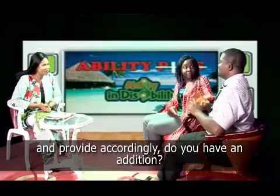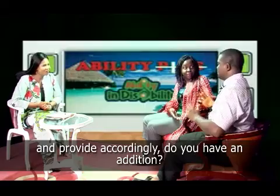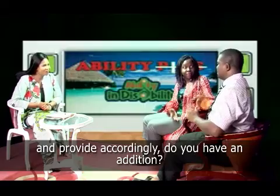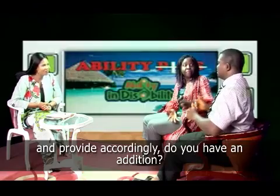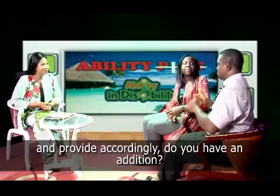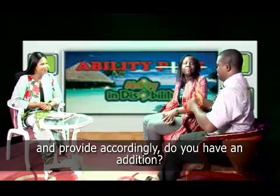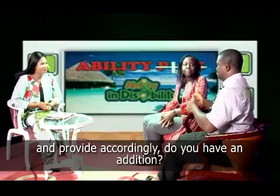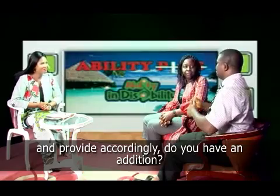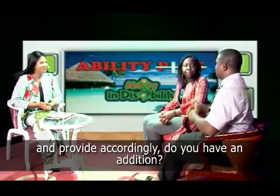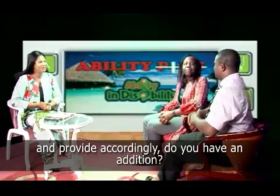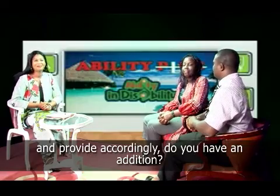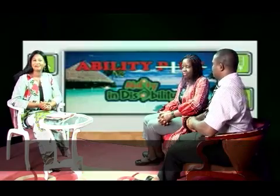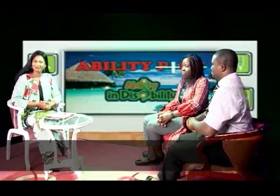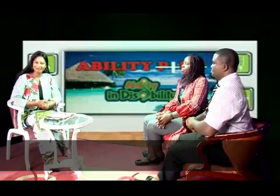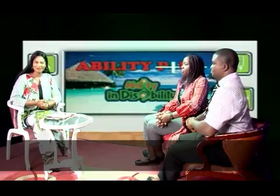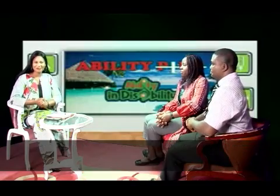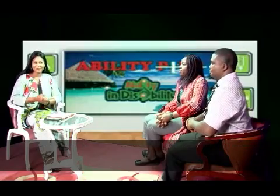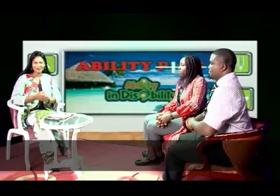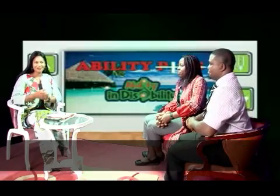Do you have any addition? No, that's fine.